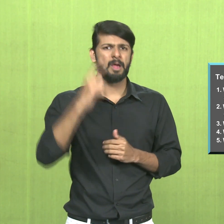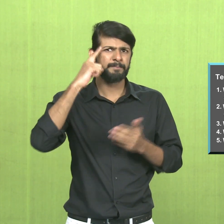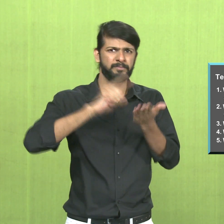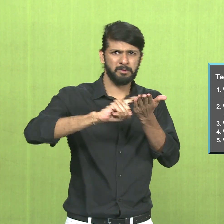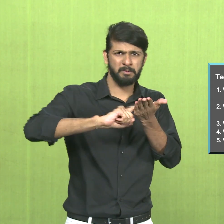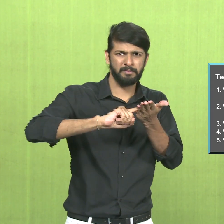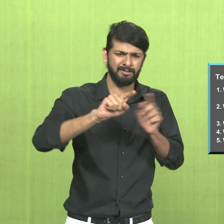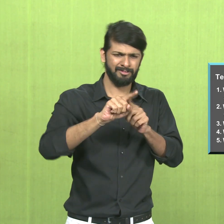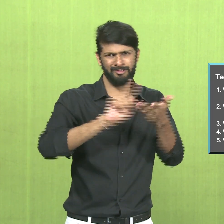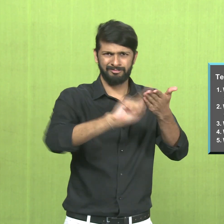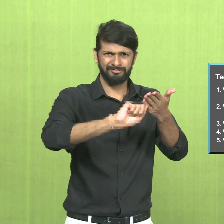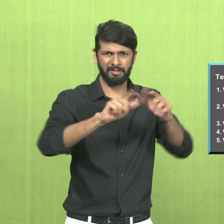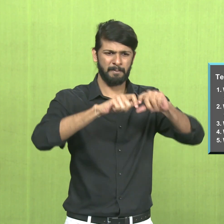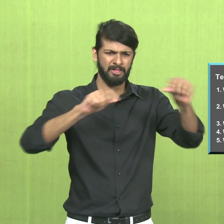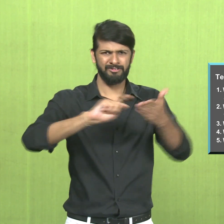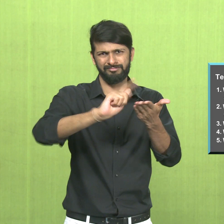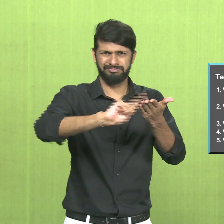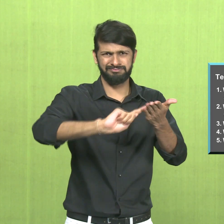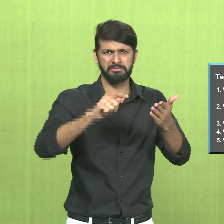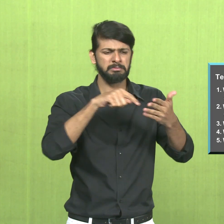Question number 3. Write a note